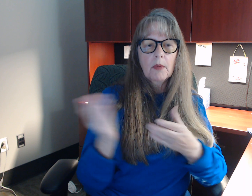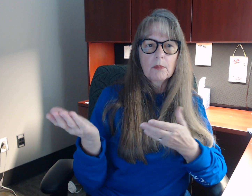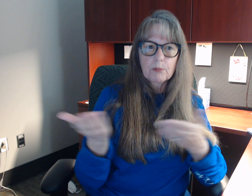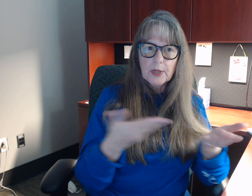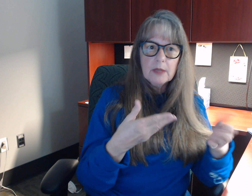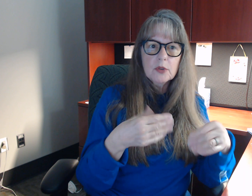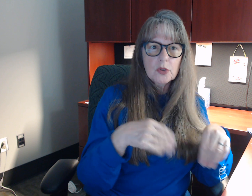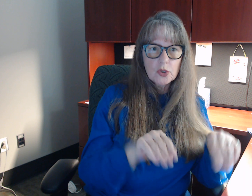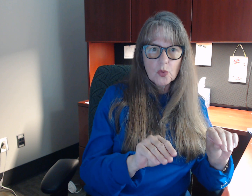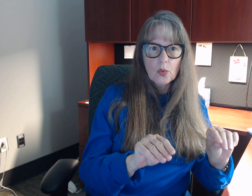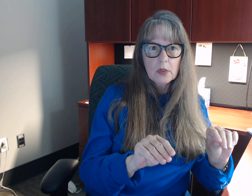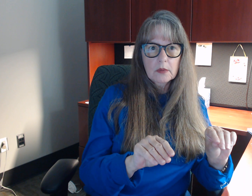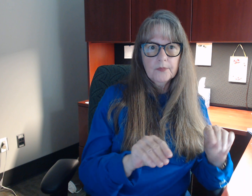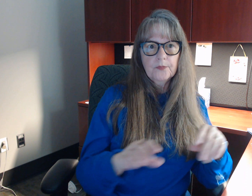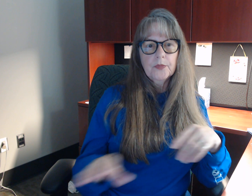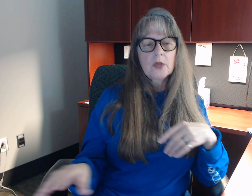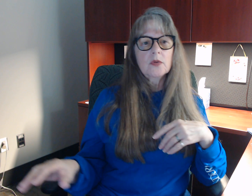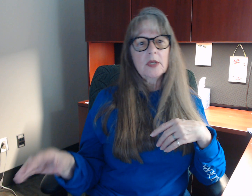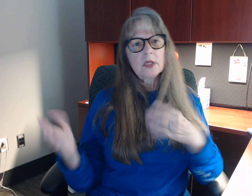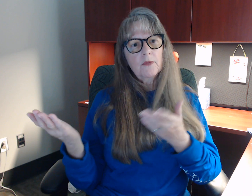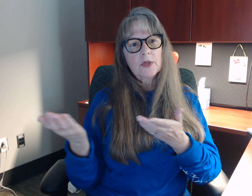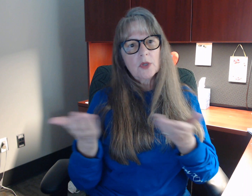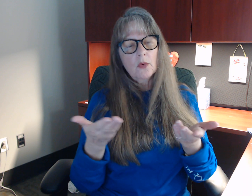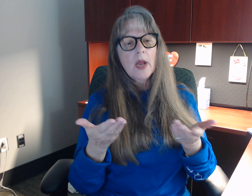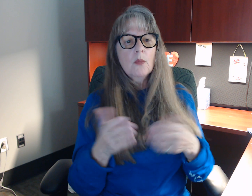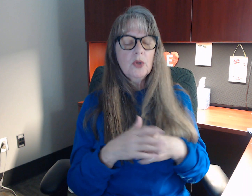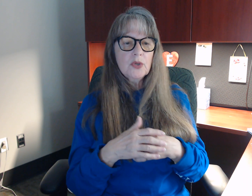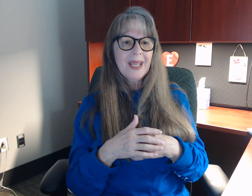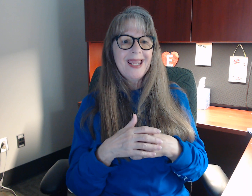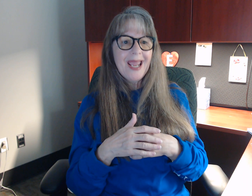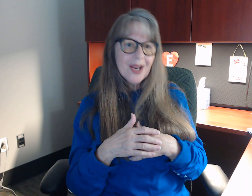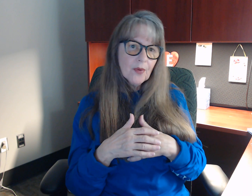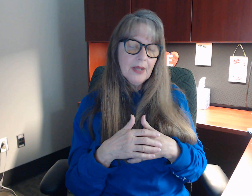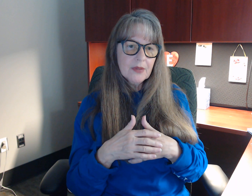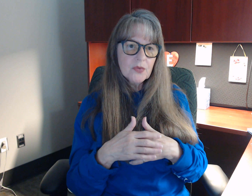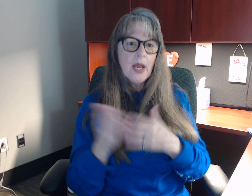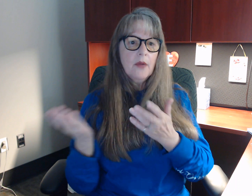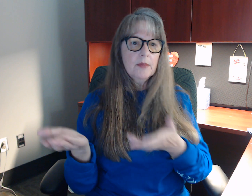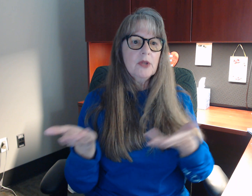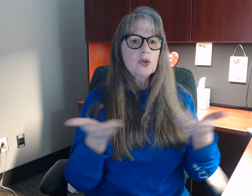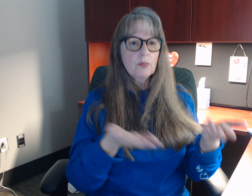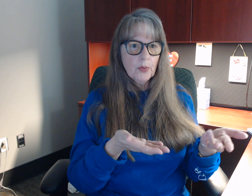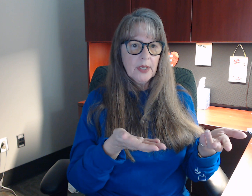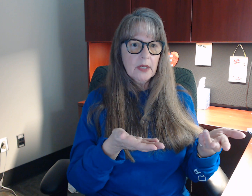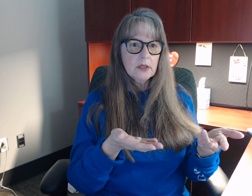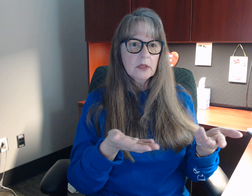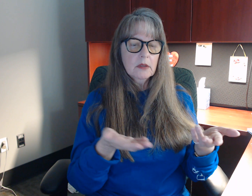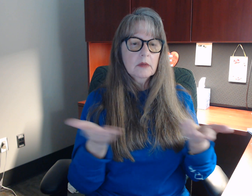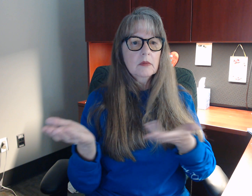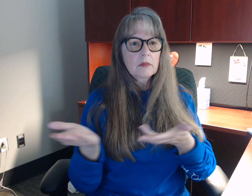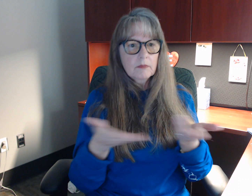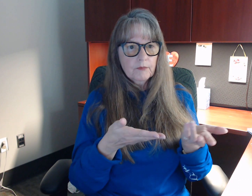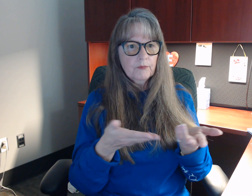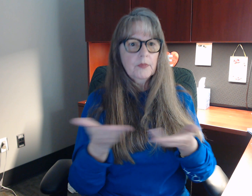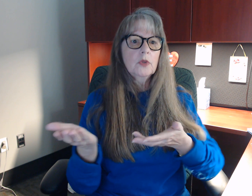bring them to the store. So that's the difference. So when you say carry in the South, it means to bring it. To bring